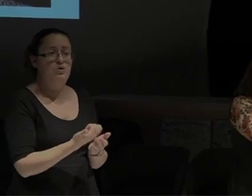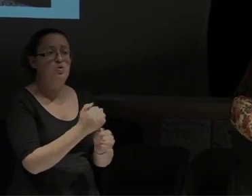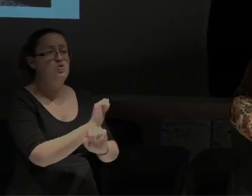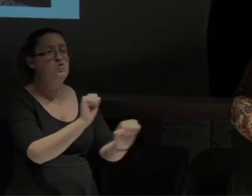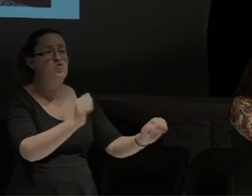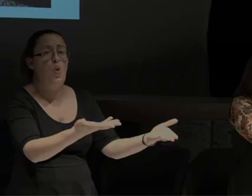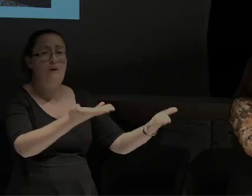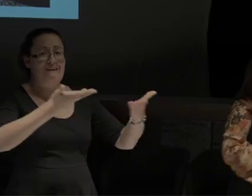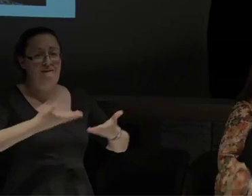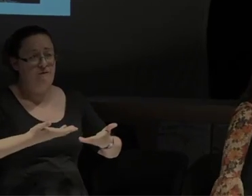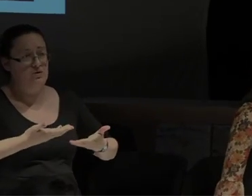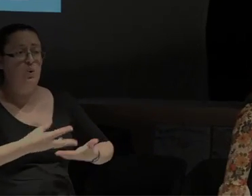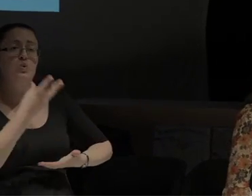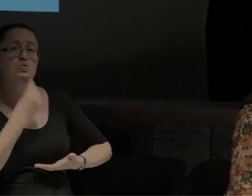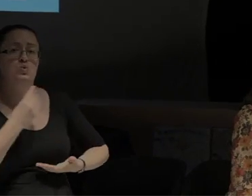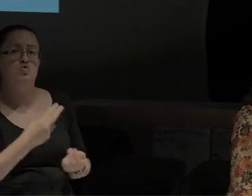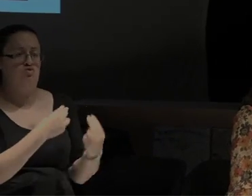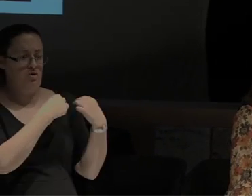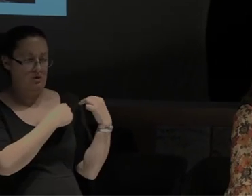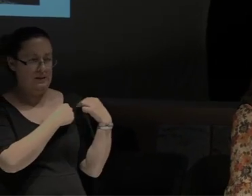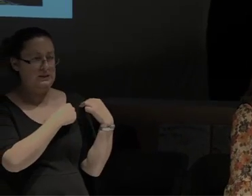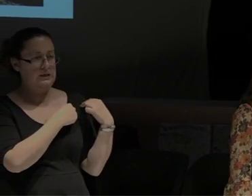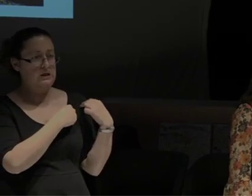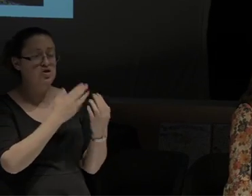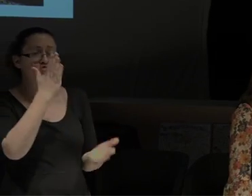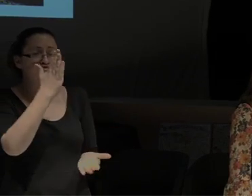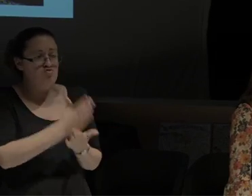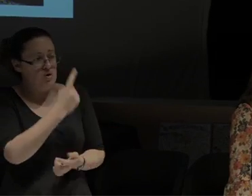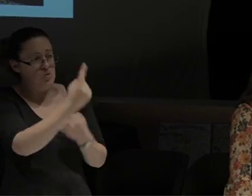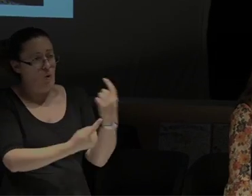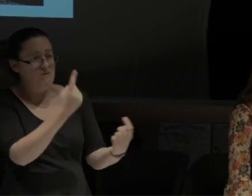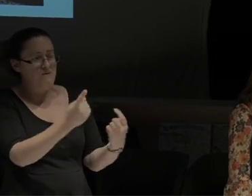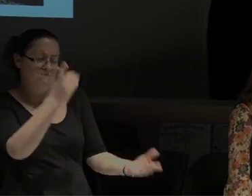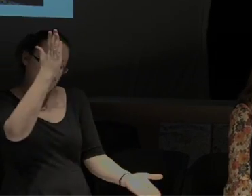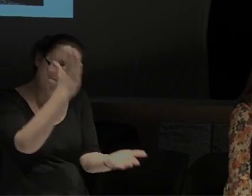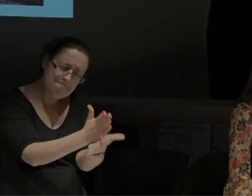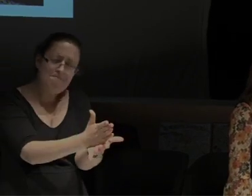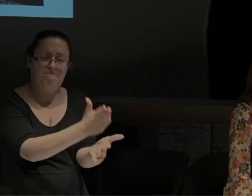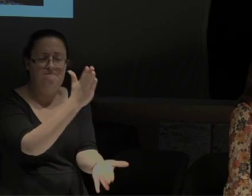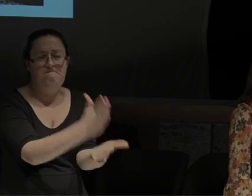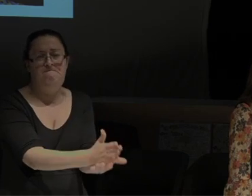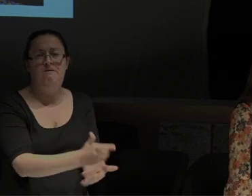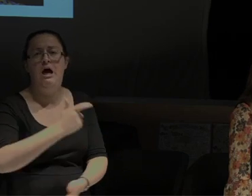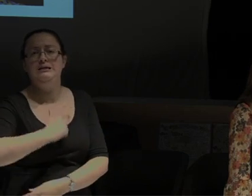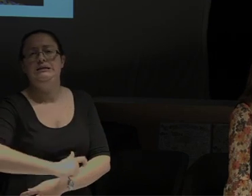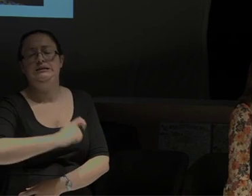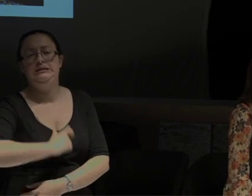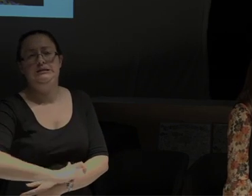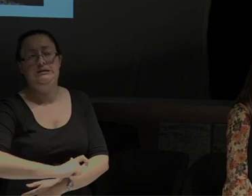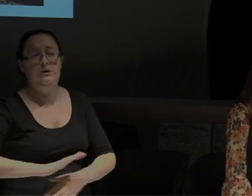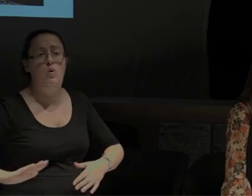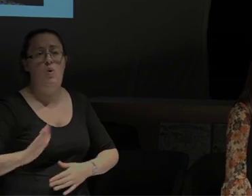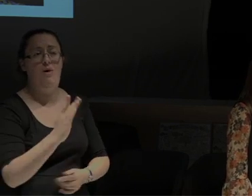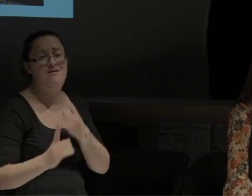use responsibly. Trust yourself. It's your true identity. All this data